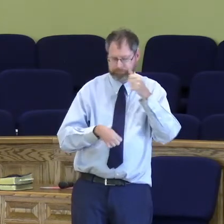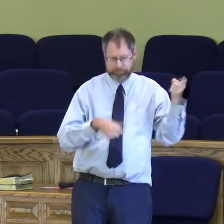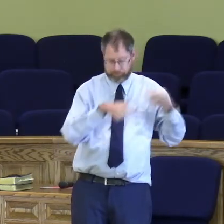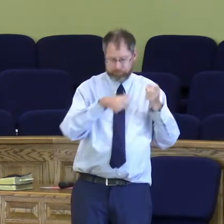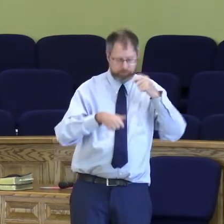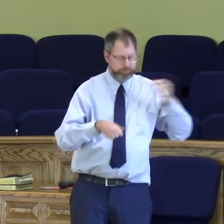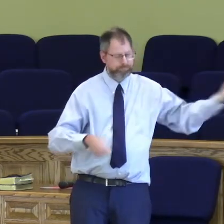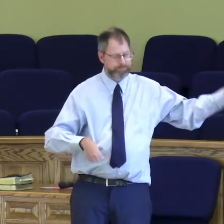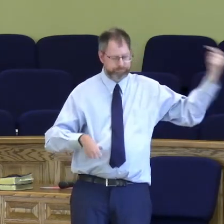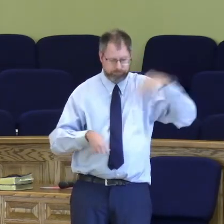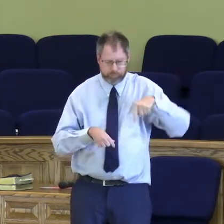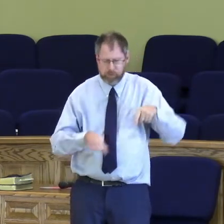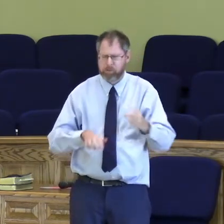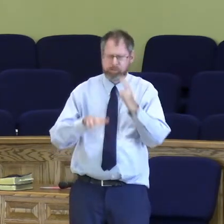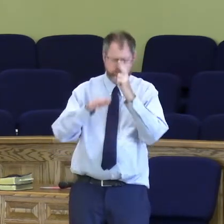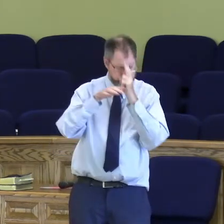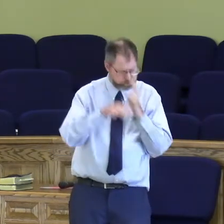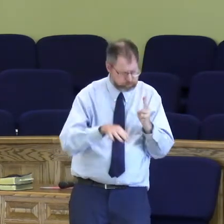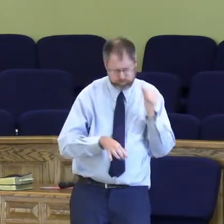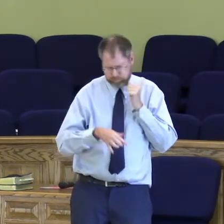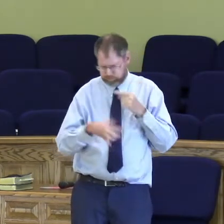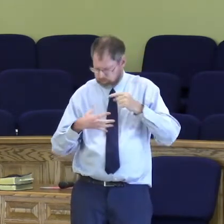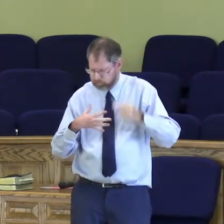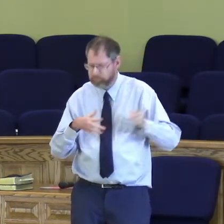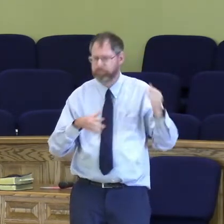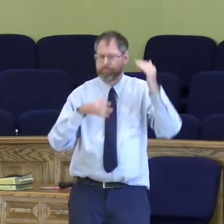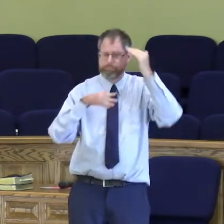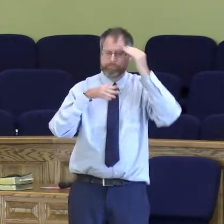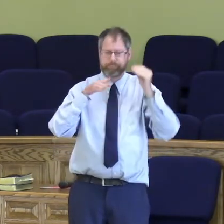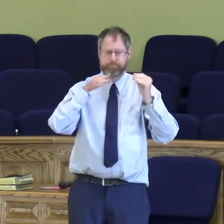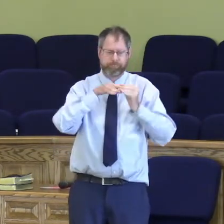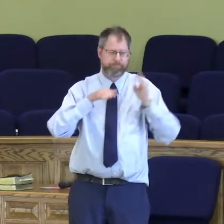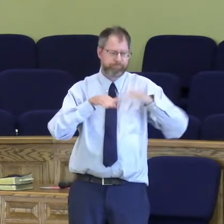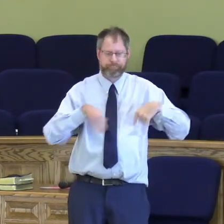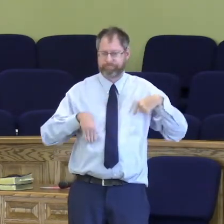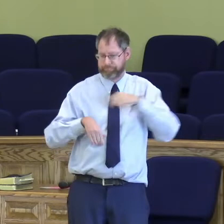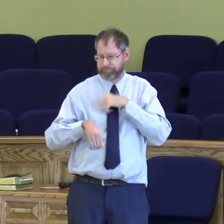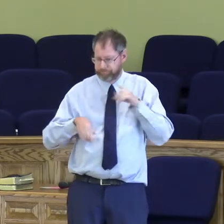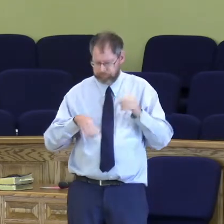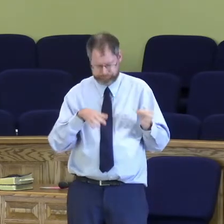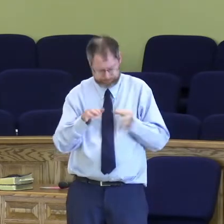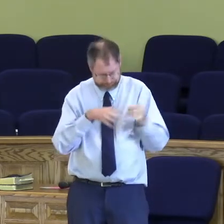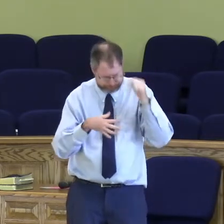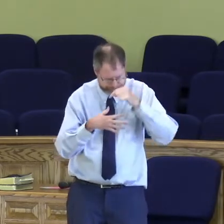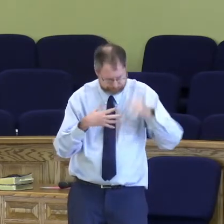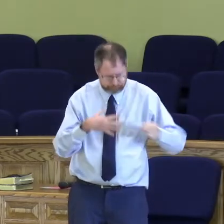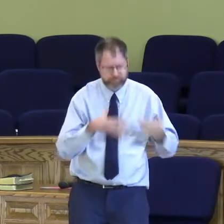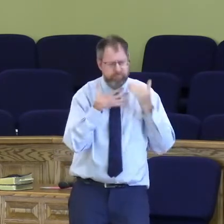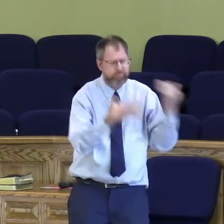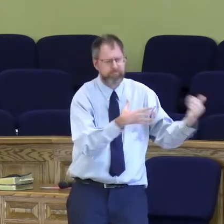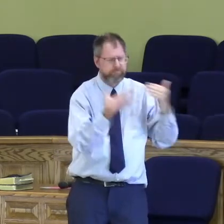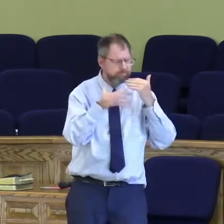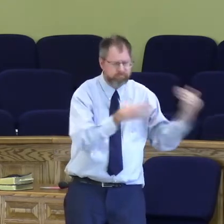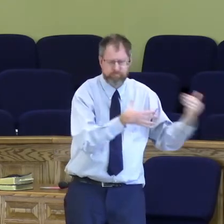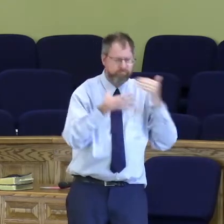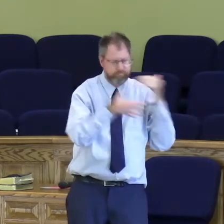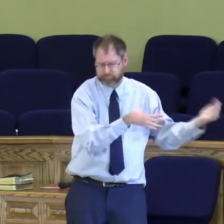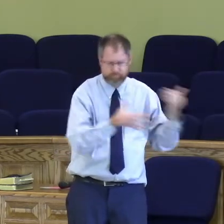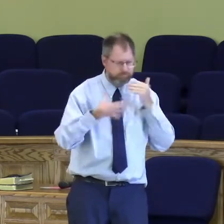And it's pretty amazing because Chad was in college, I met a deaf person from Africa while I was in college. And we